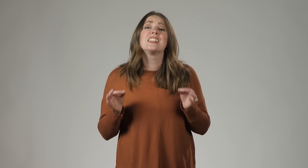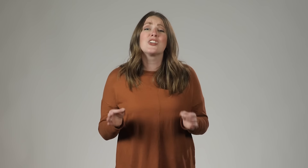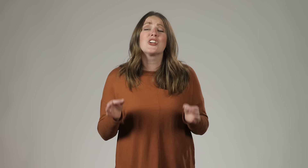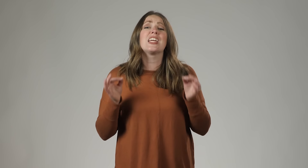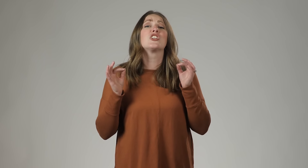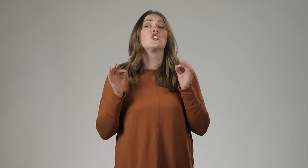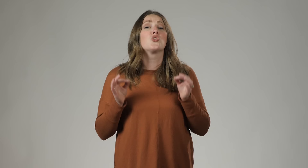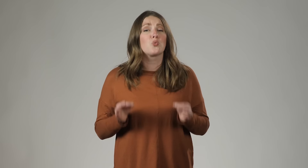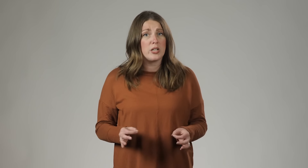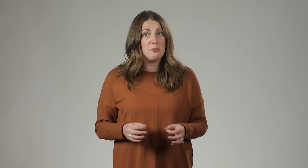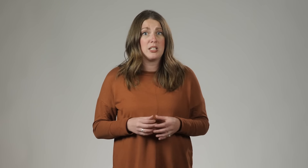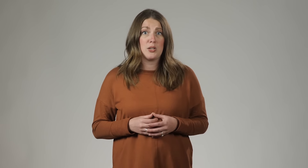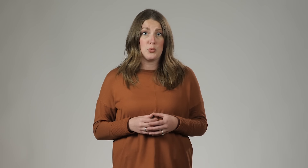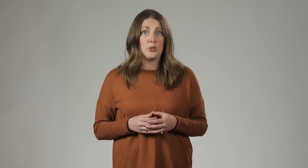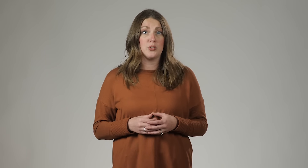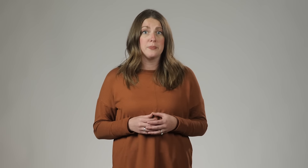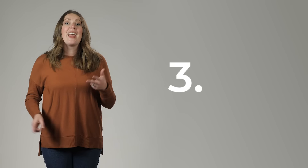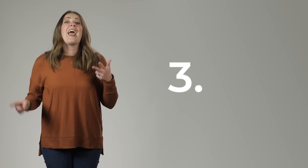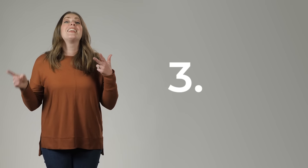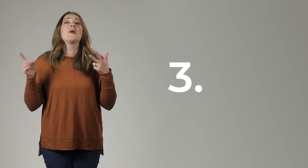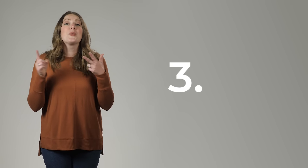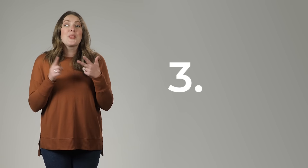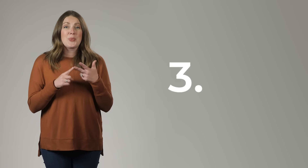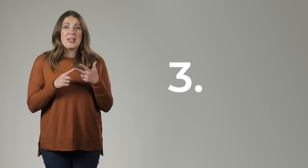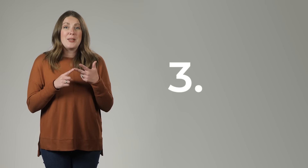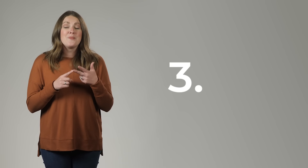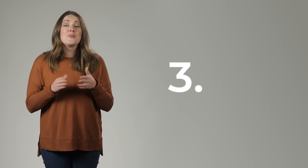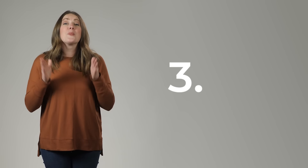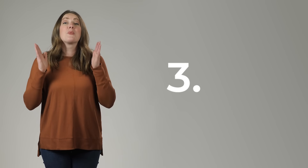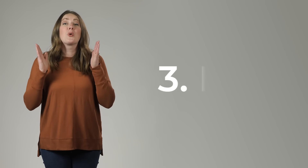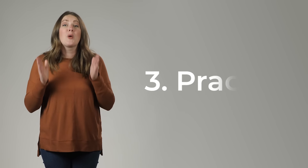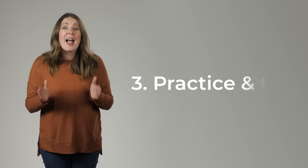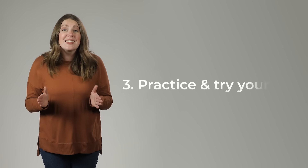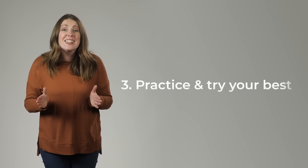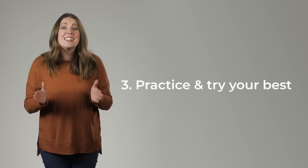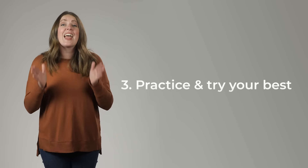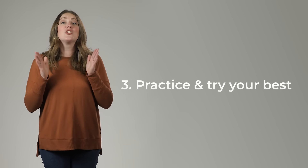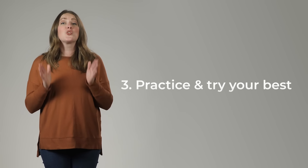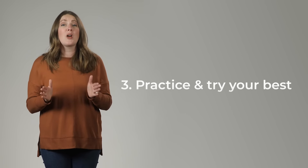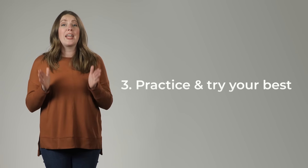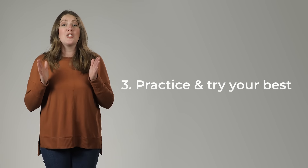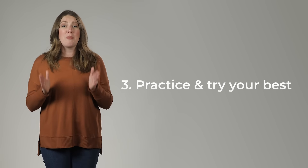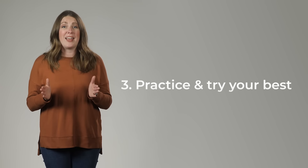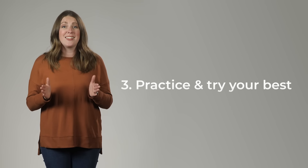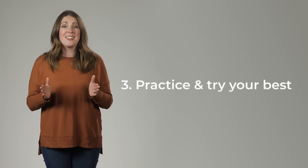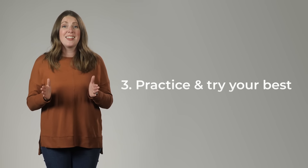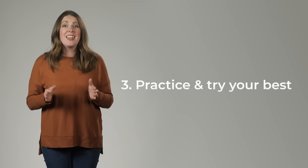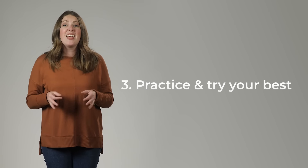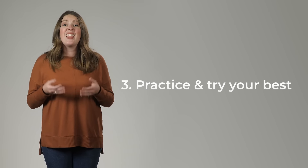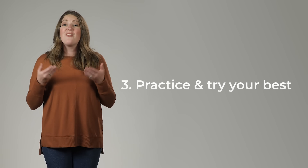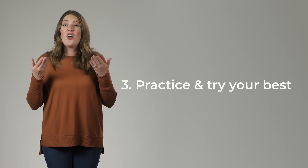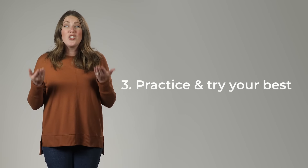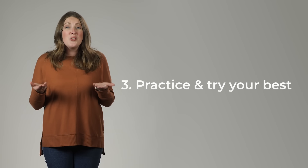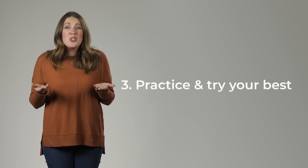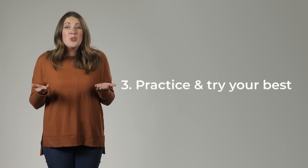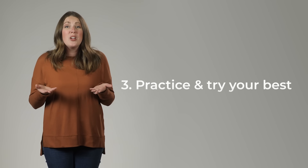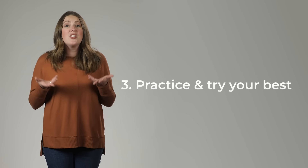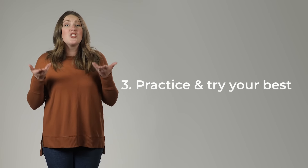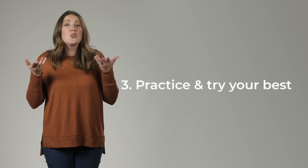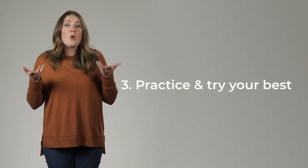considered extremely rude. And number 3, practice and try your best. If all you do is just watch